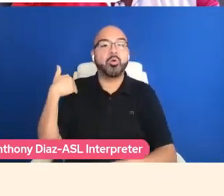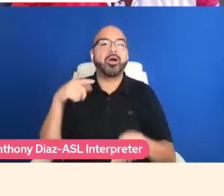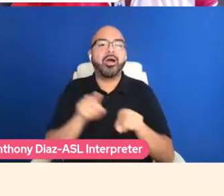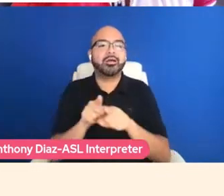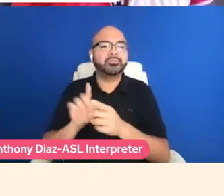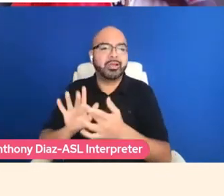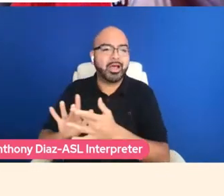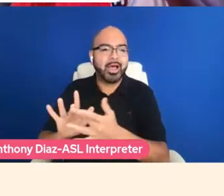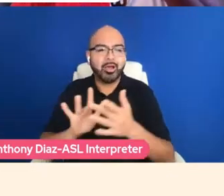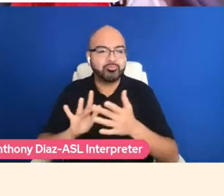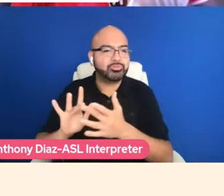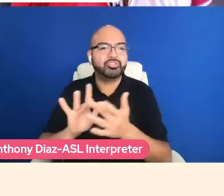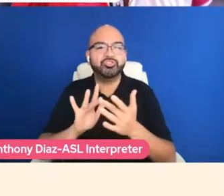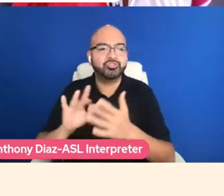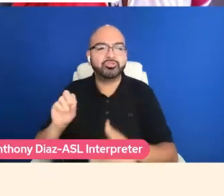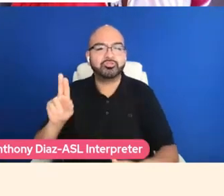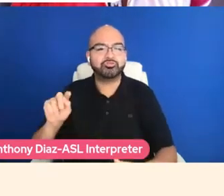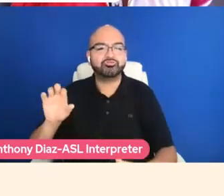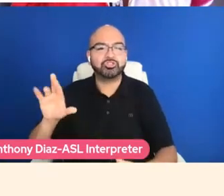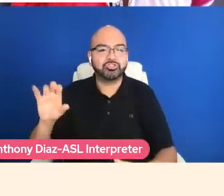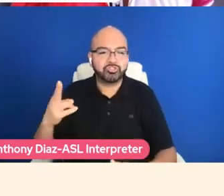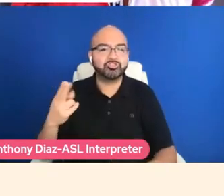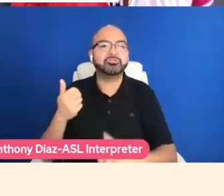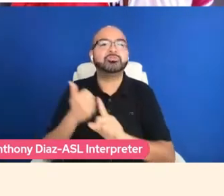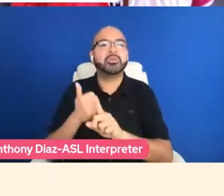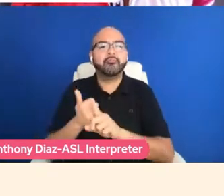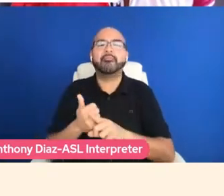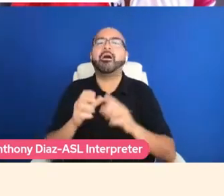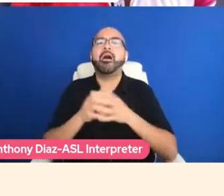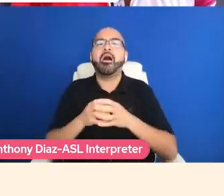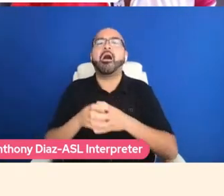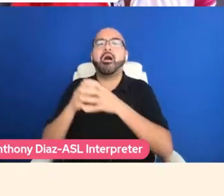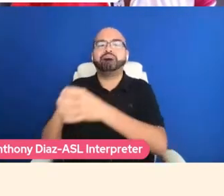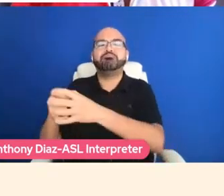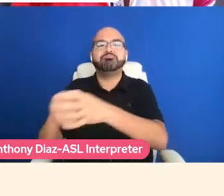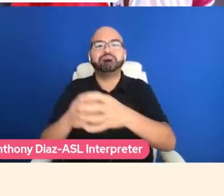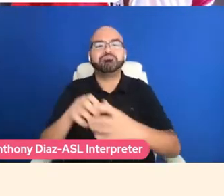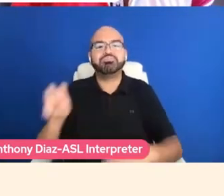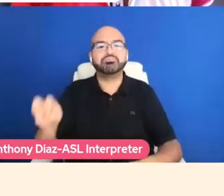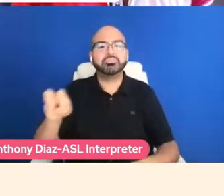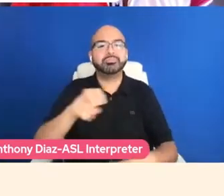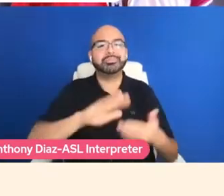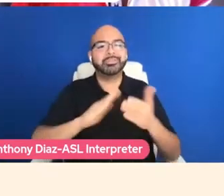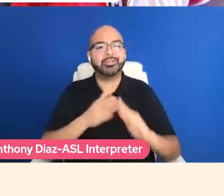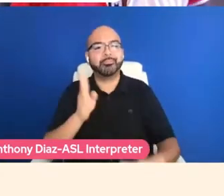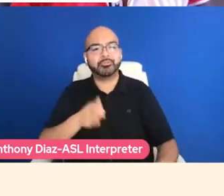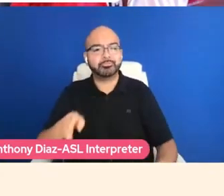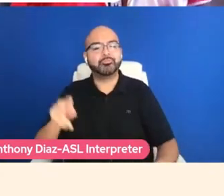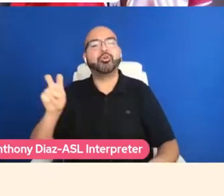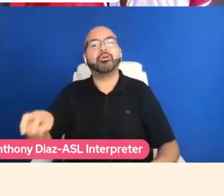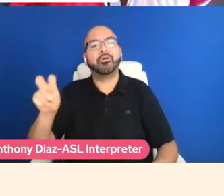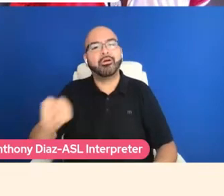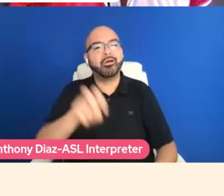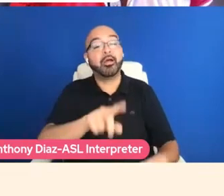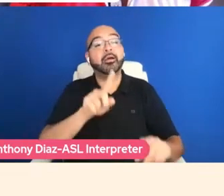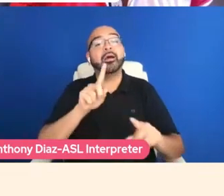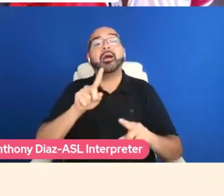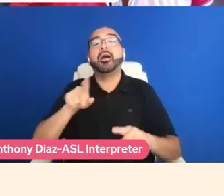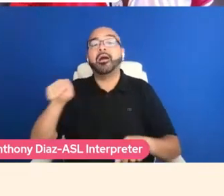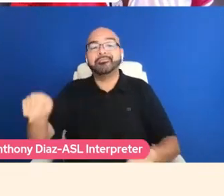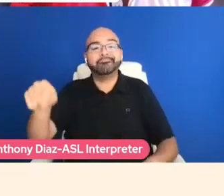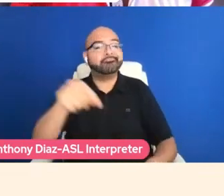van, that went around the city of Baltimore, going from various